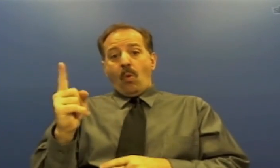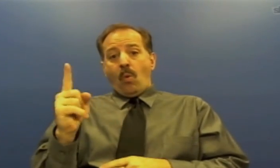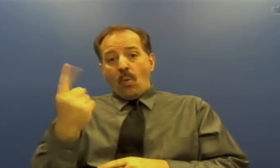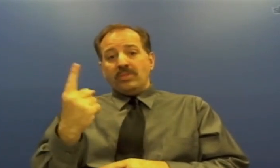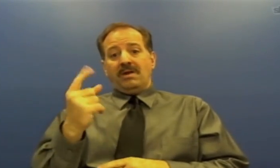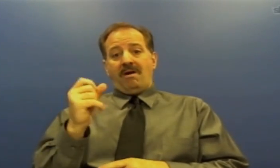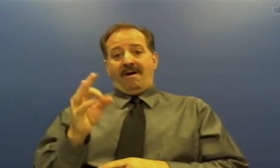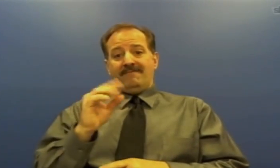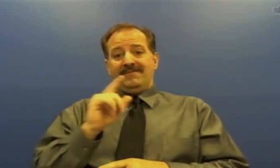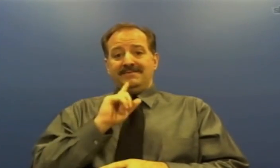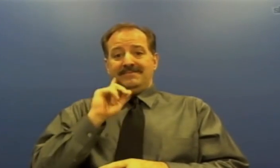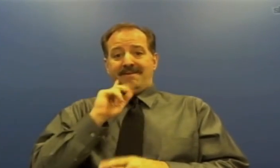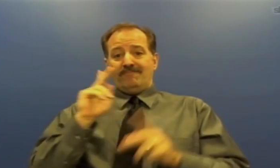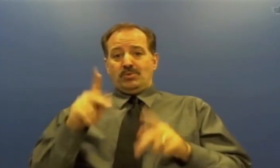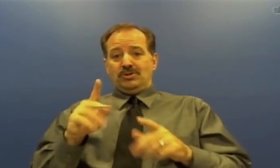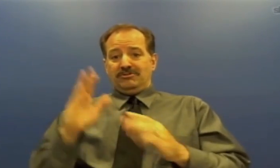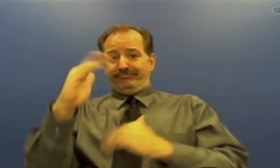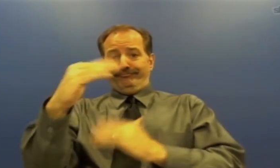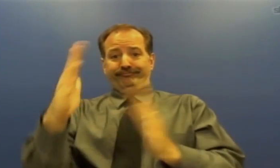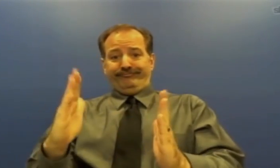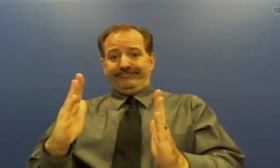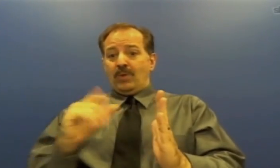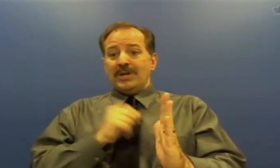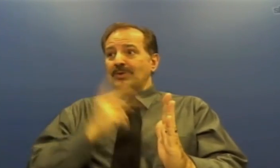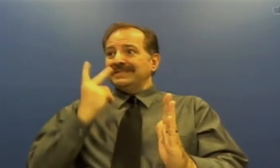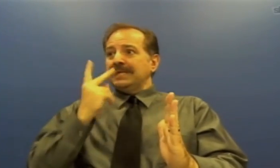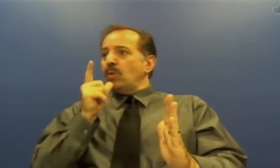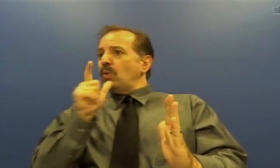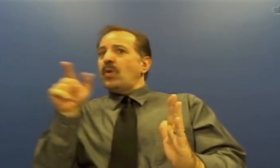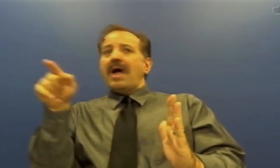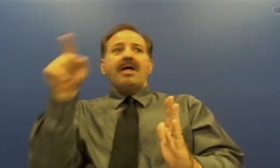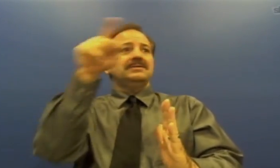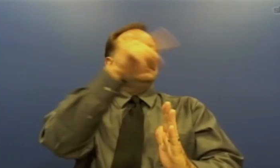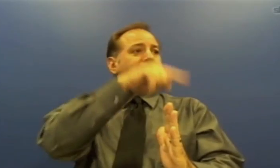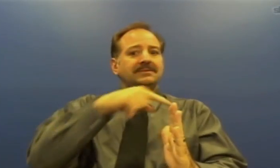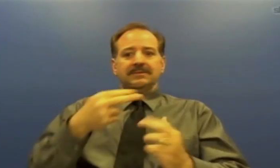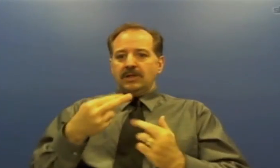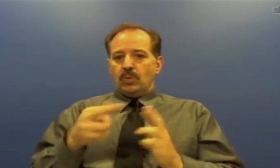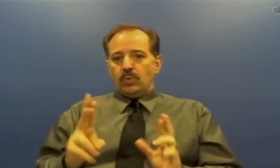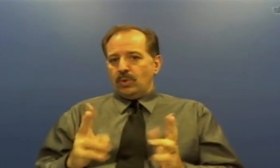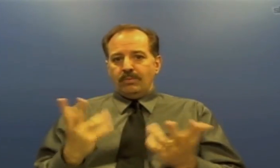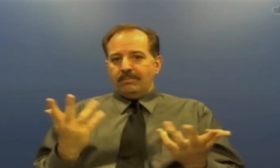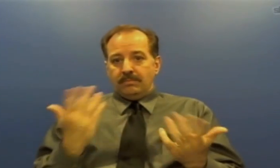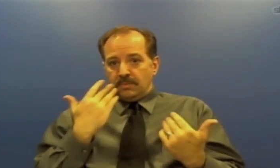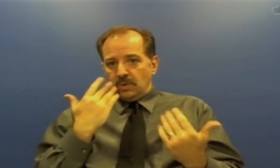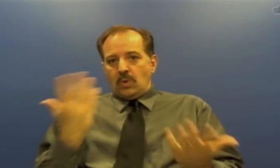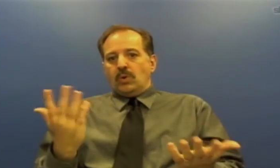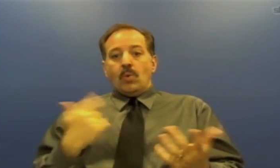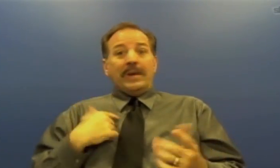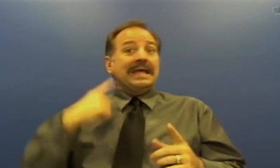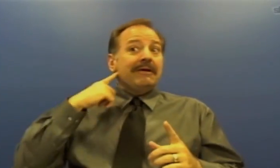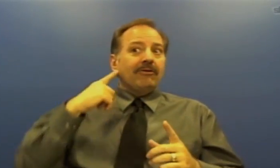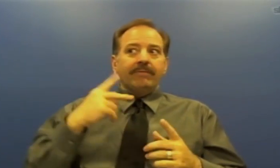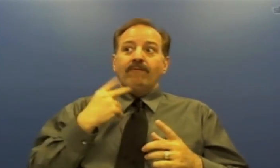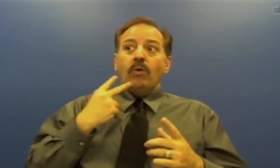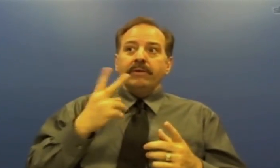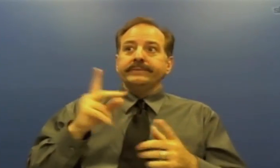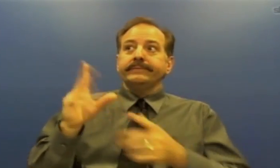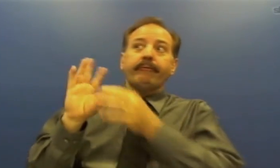As an interpreter, we only see the deaf person on our screen. We cannot see who else is in the room with them. We